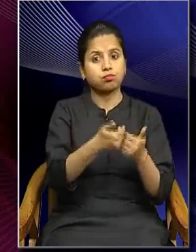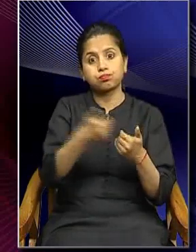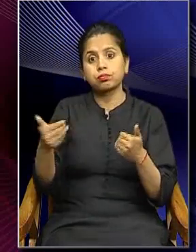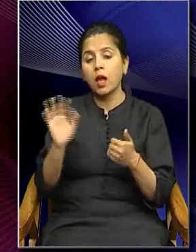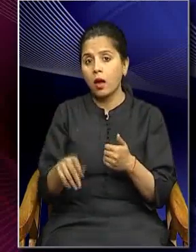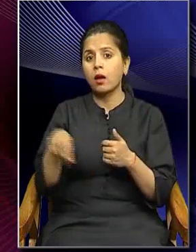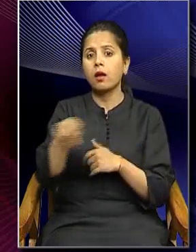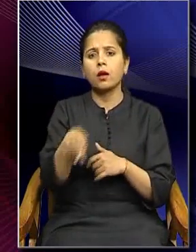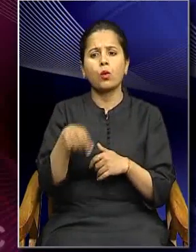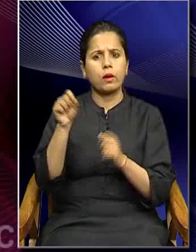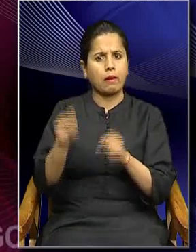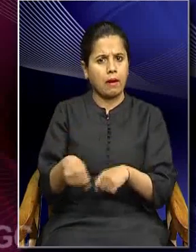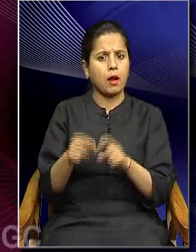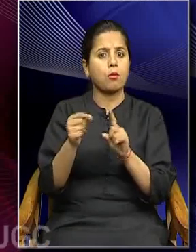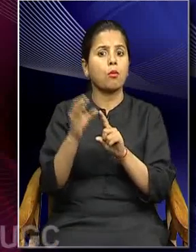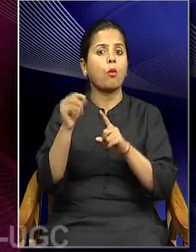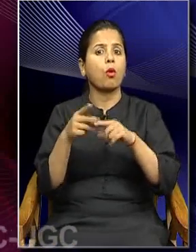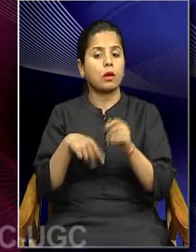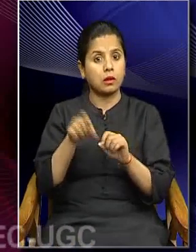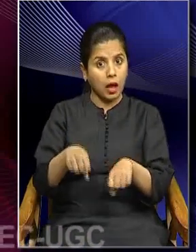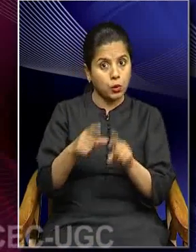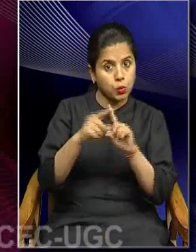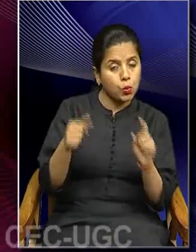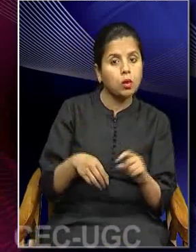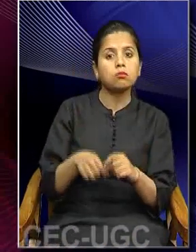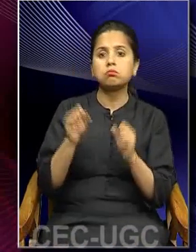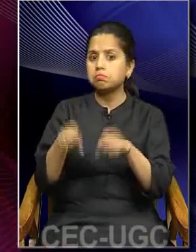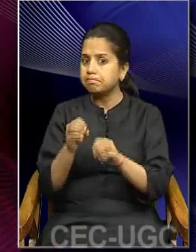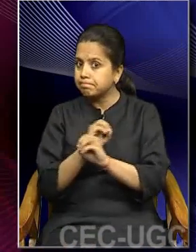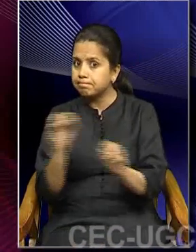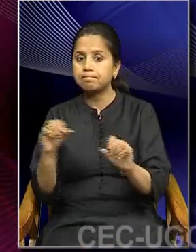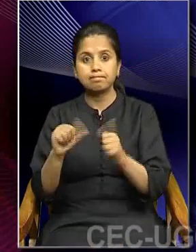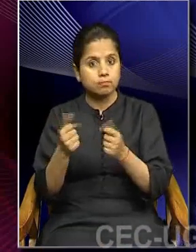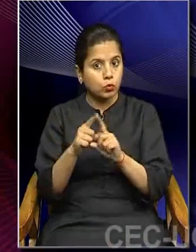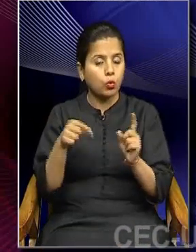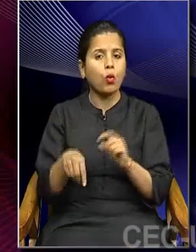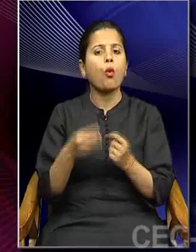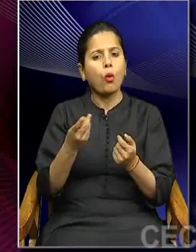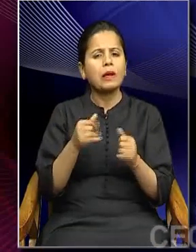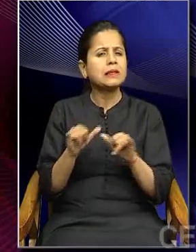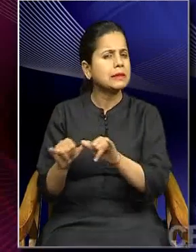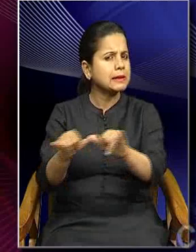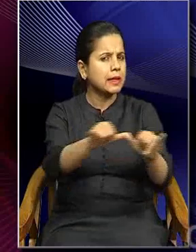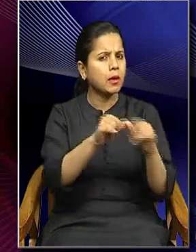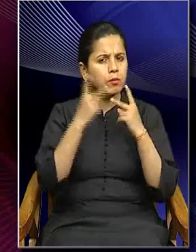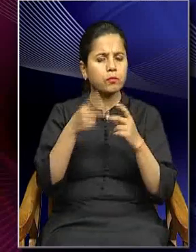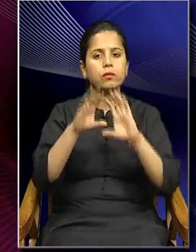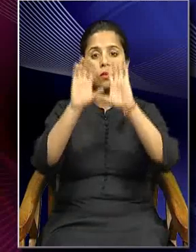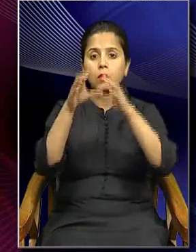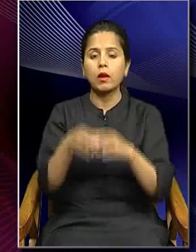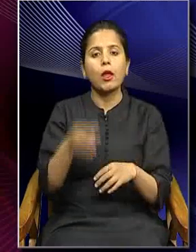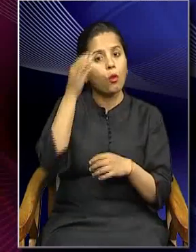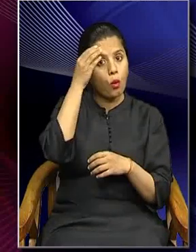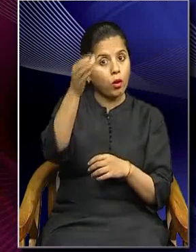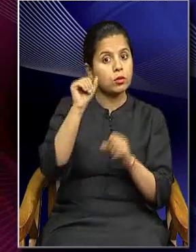mentions potentiality, non-potentiality, and commonness as categories or